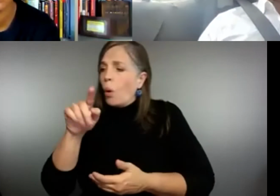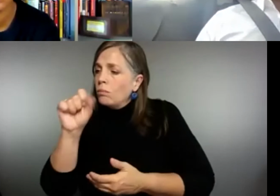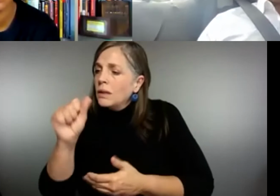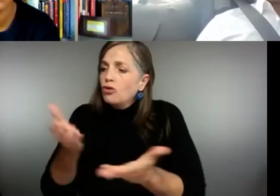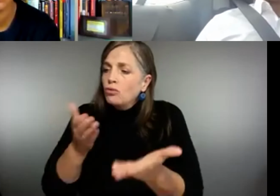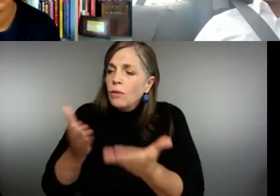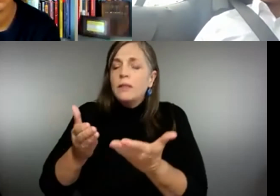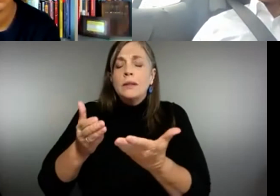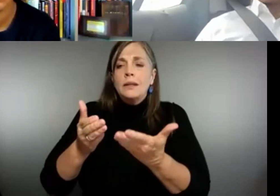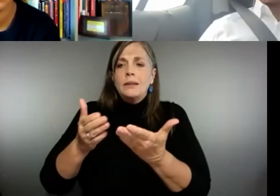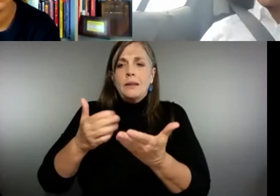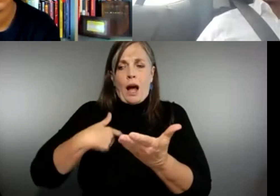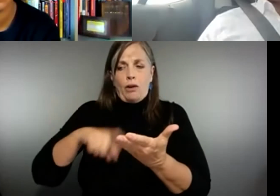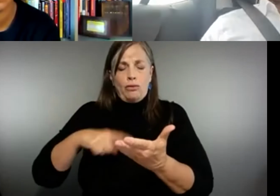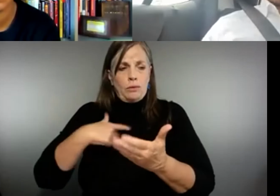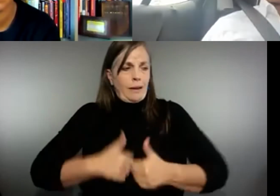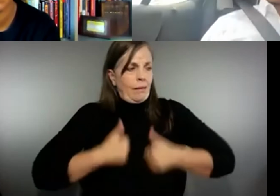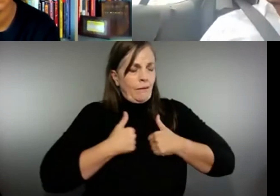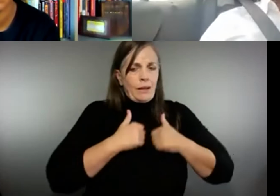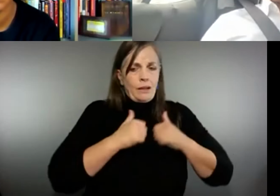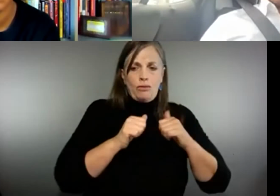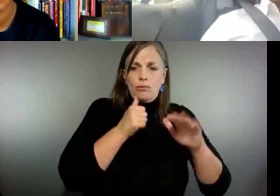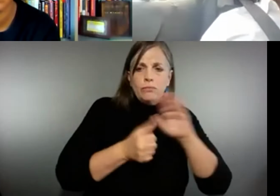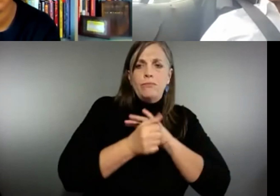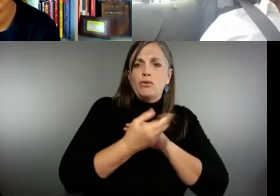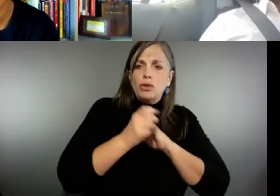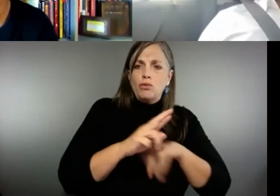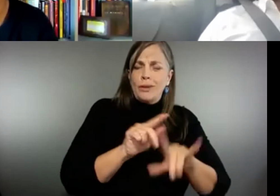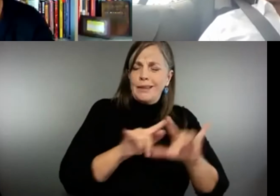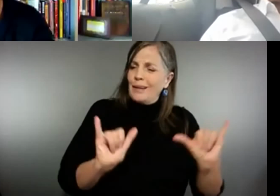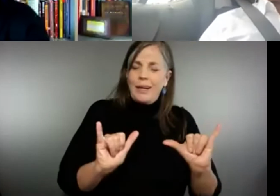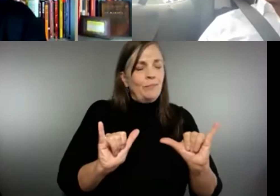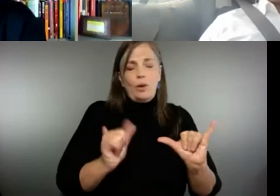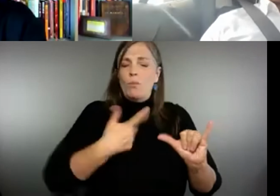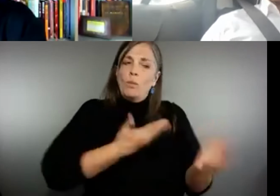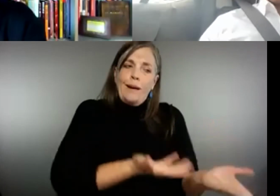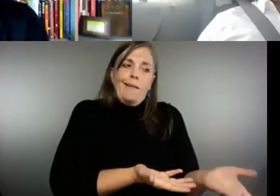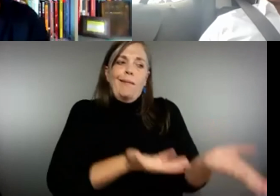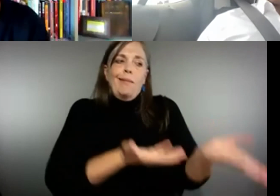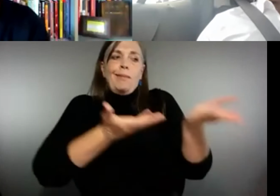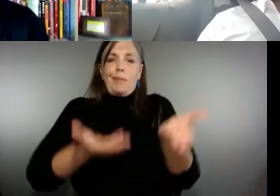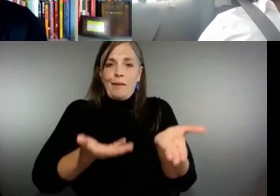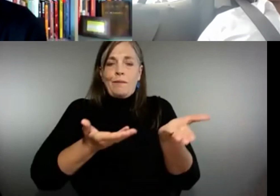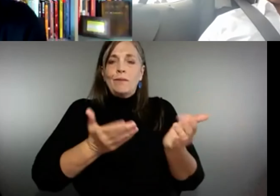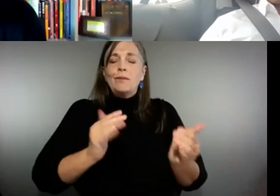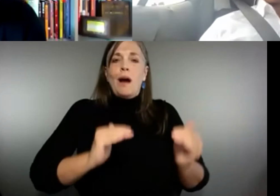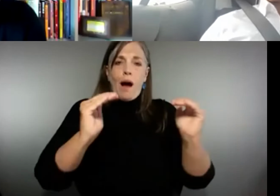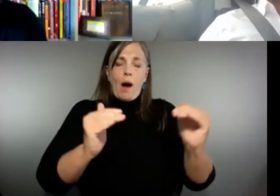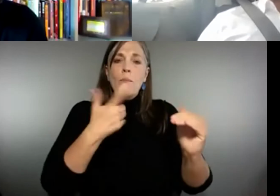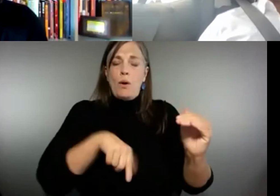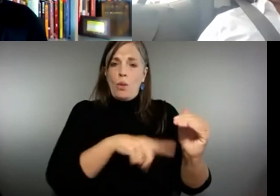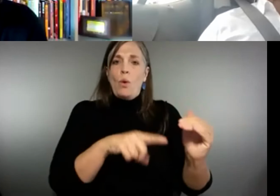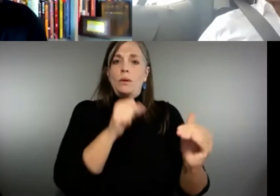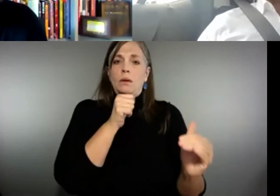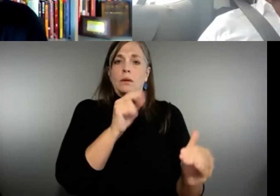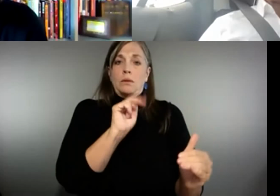time so we are going to lift up these non-profits and we can also lift up the women who are involved and many of them are heads of